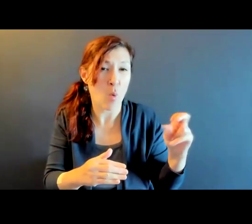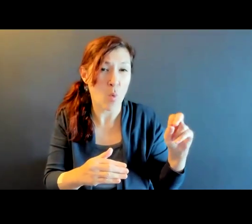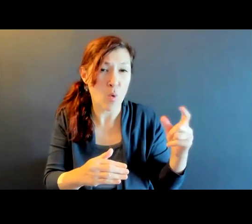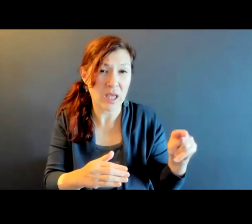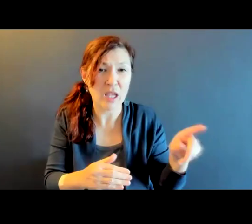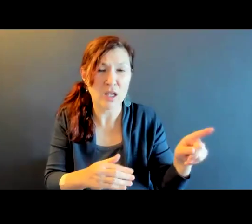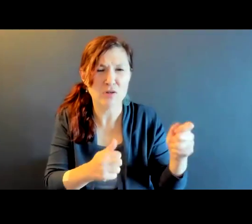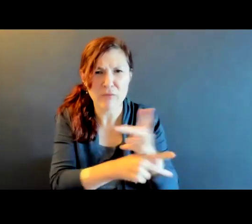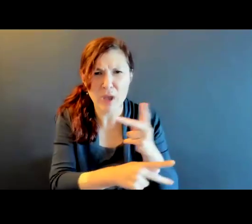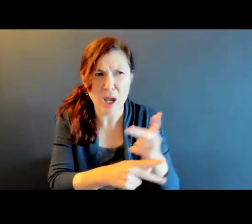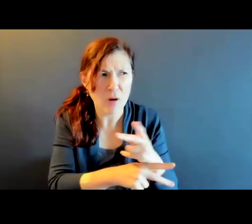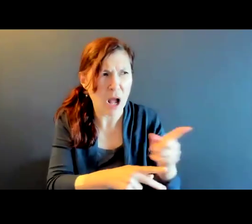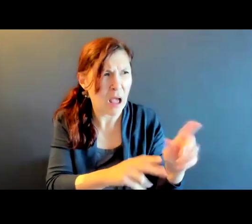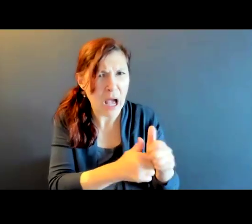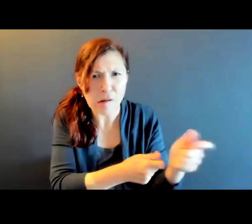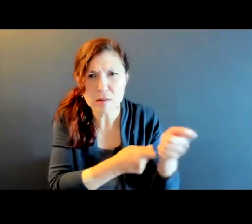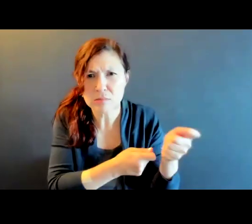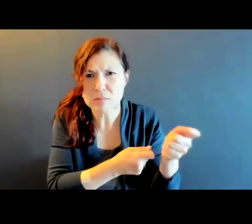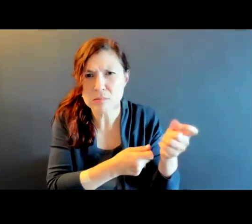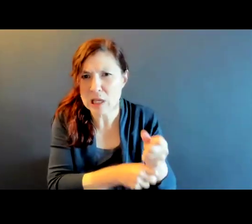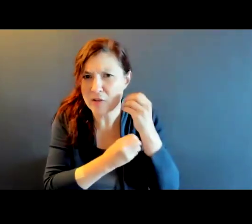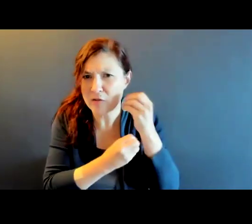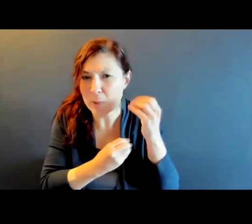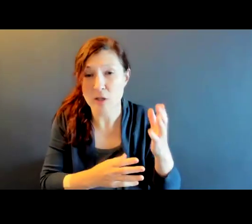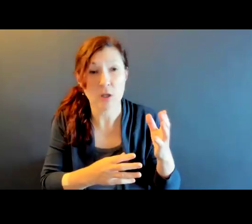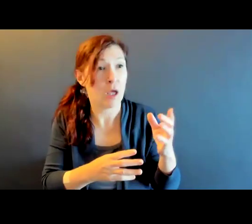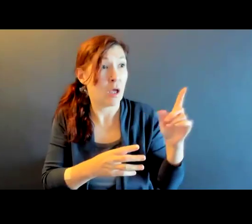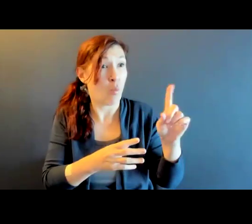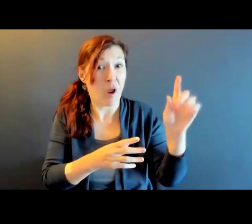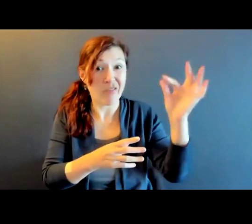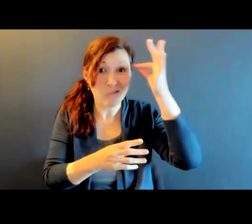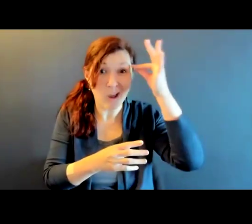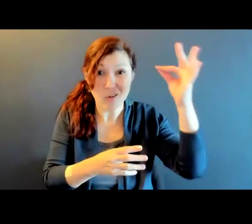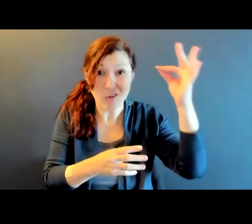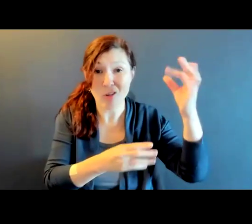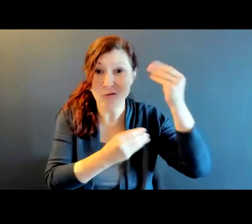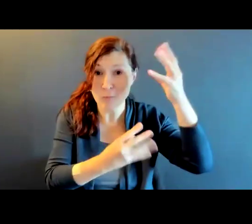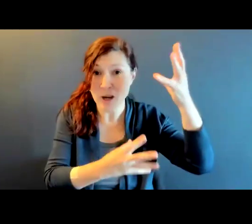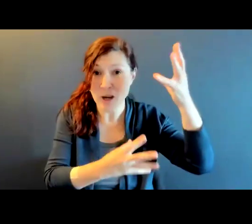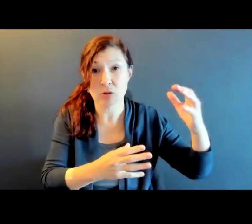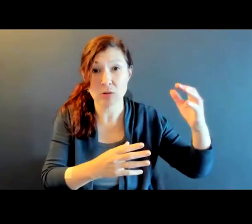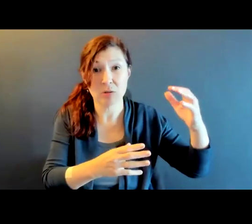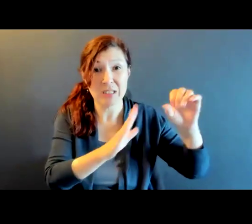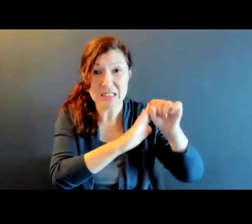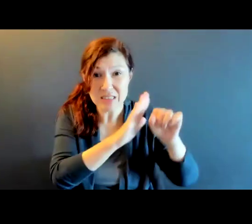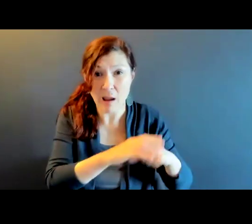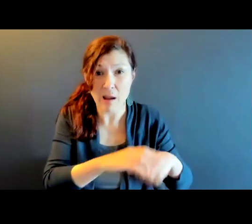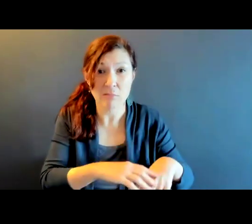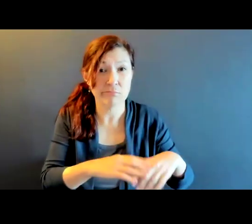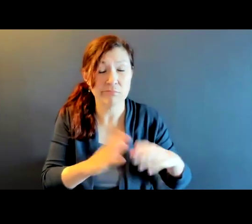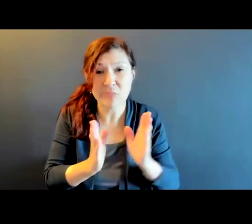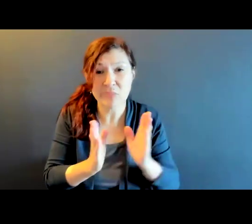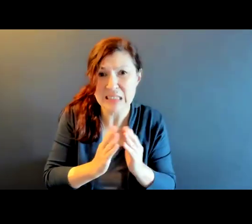state? What I read it as, could we get it at the city level? Could we get it at the state level? Could we get it at the federal level? Here's how we'd get it. Here's the